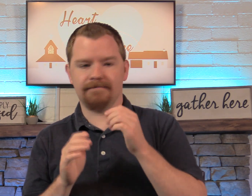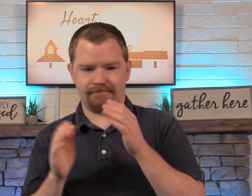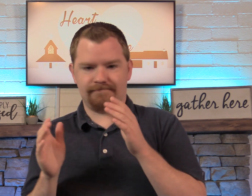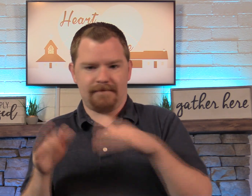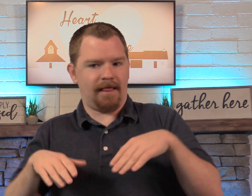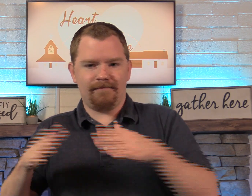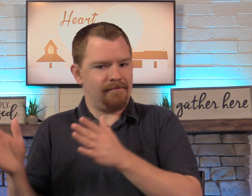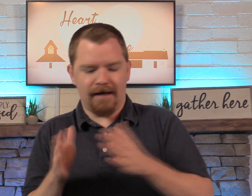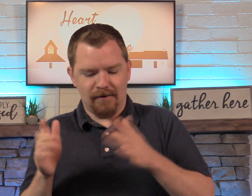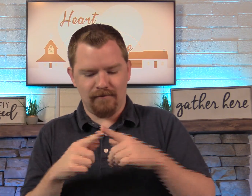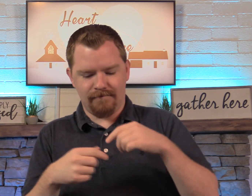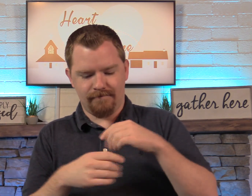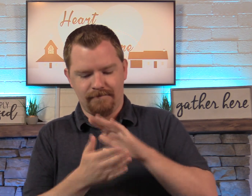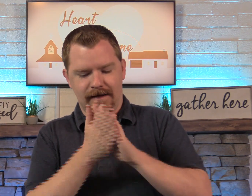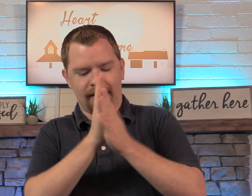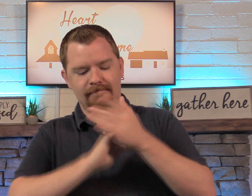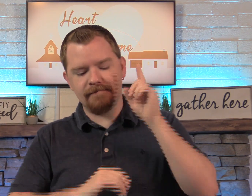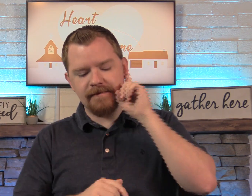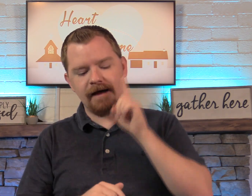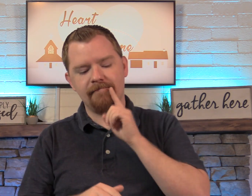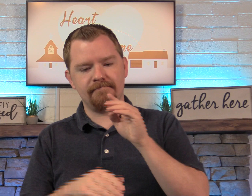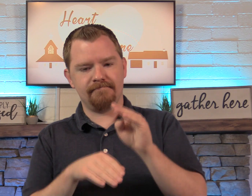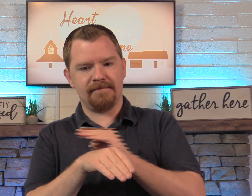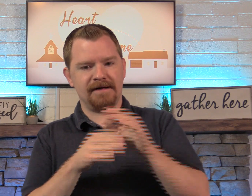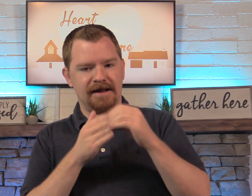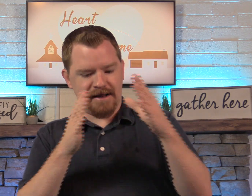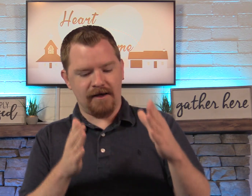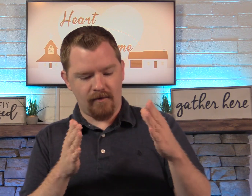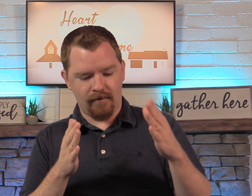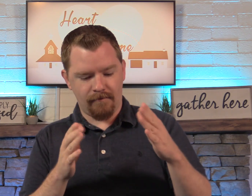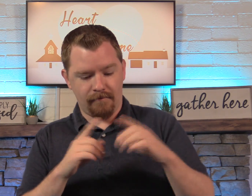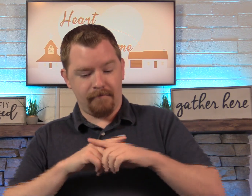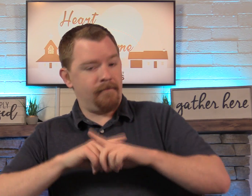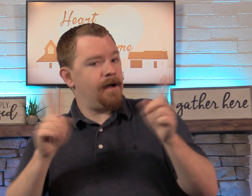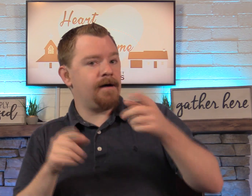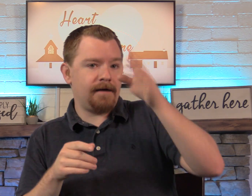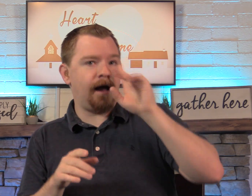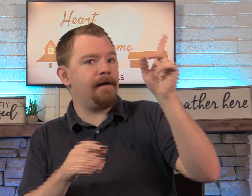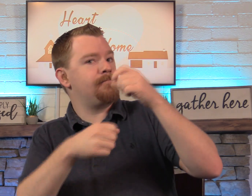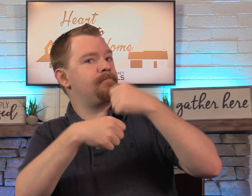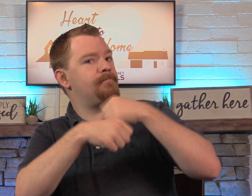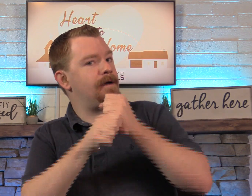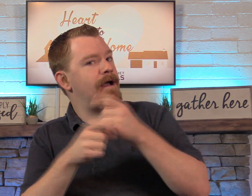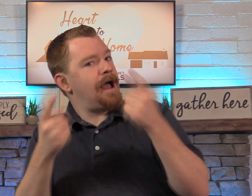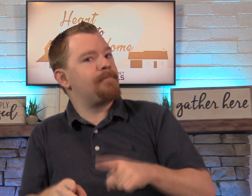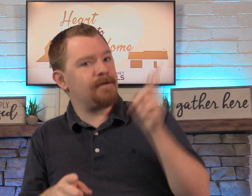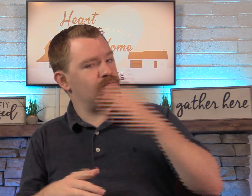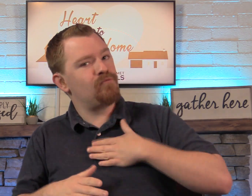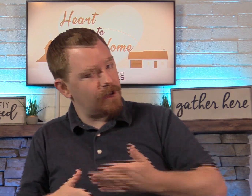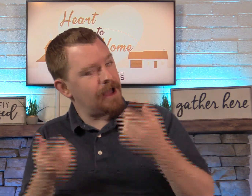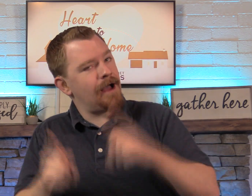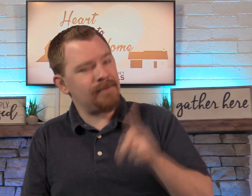But one example is I didn't plan to become a ministry leader for the deaf.